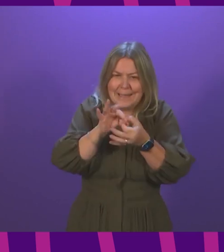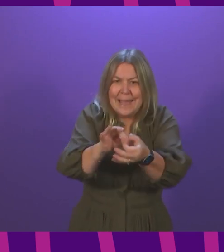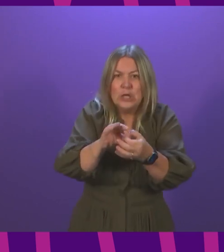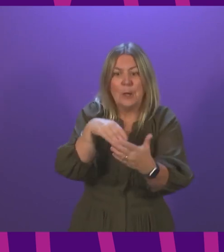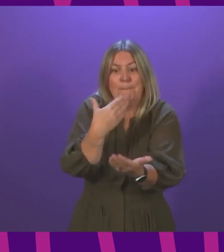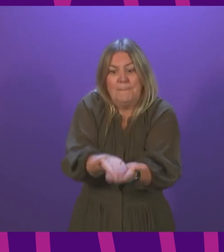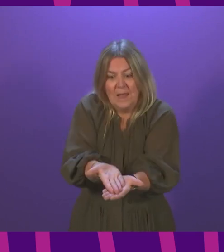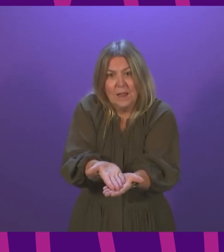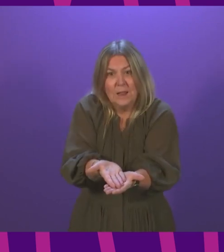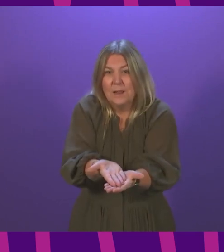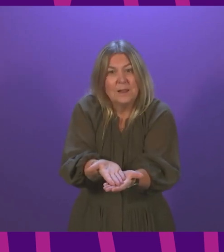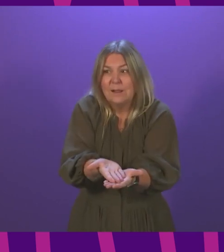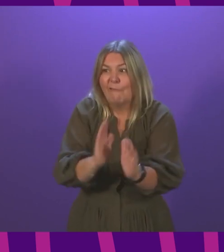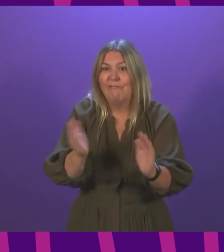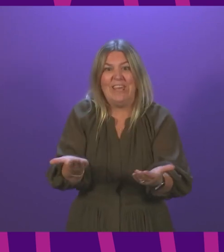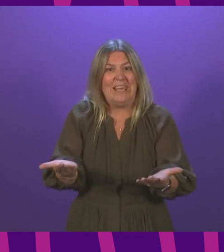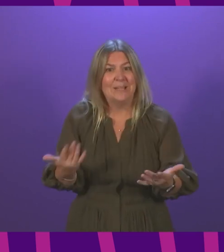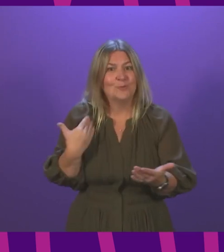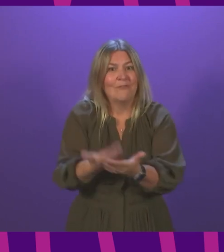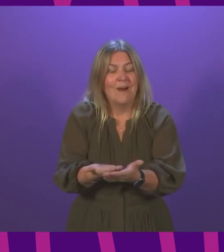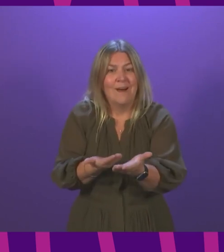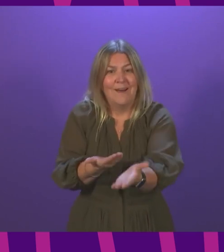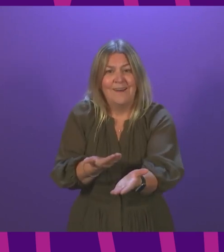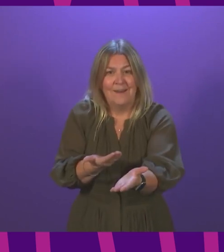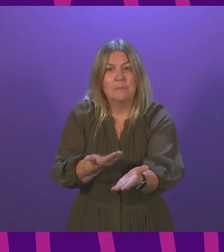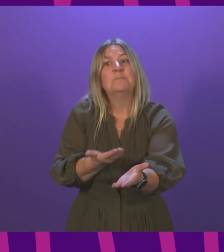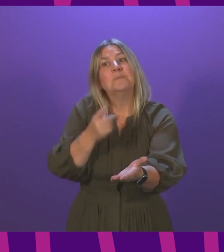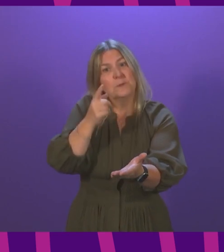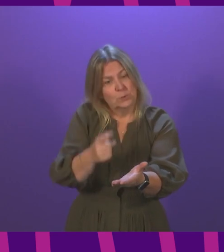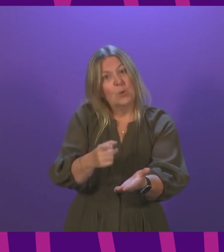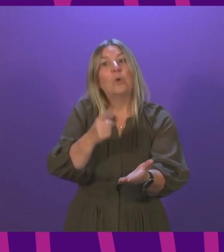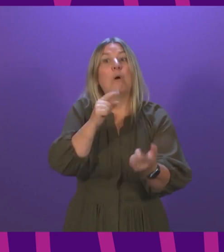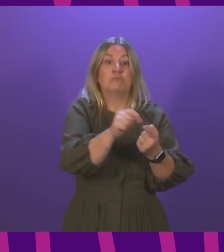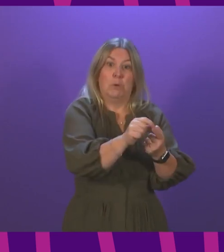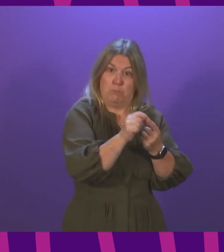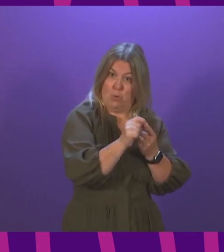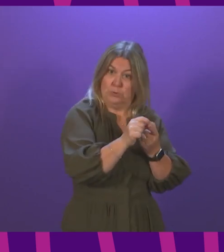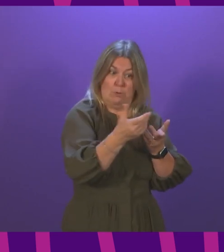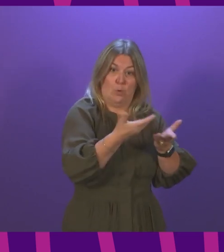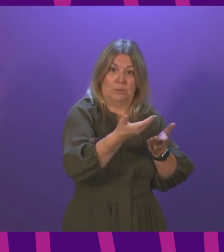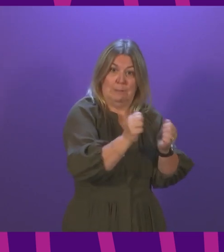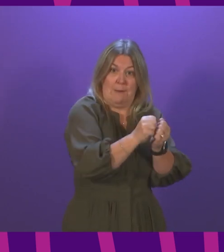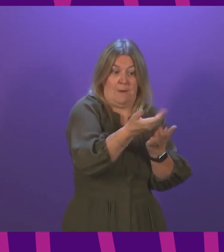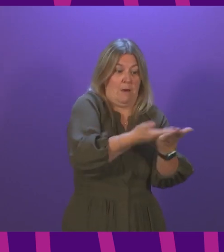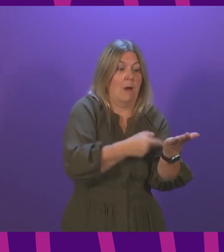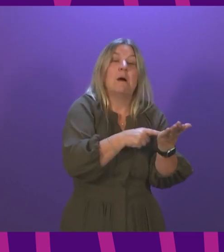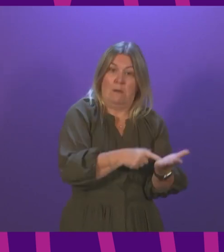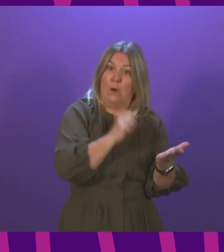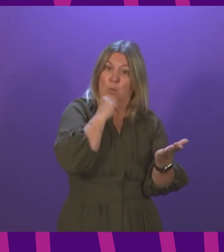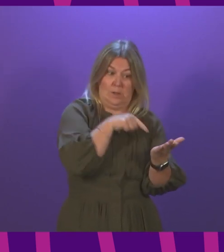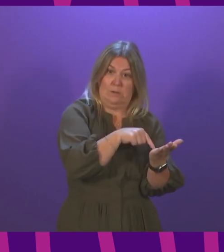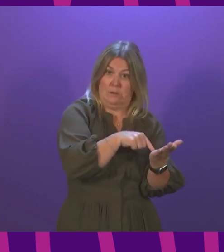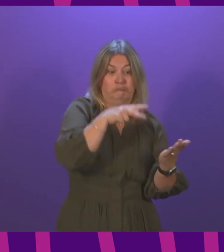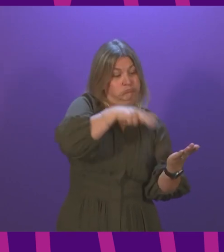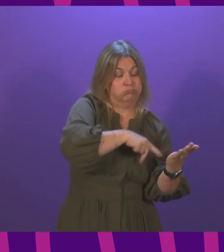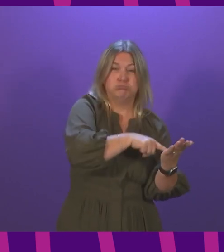that doesn't yet exist for the reasons that we have heard. So we will engage with the proposals in the consultation. is one that I, having looked